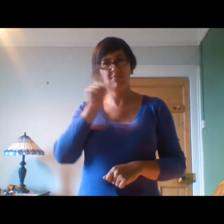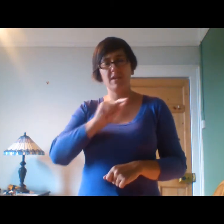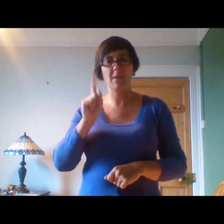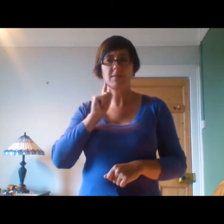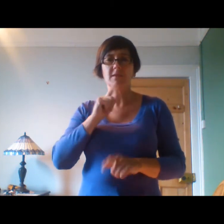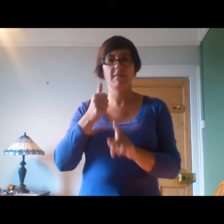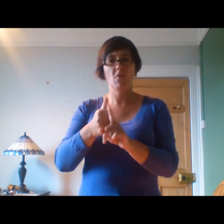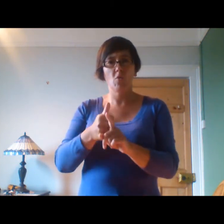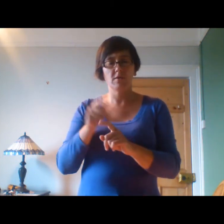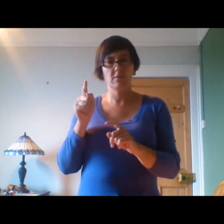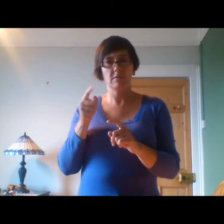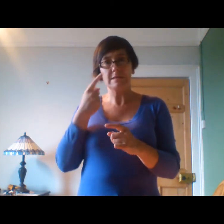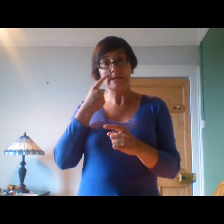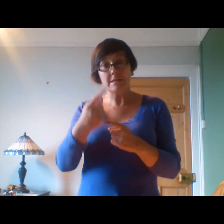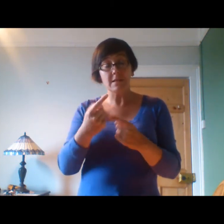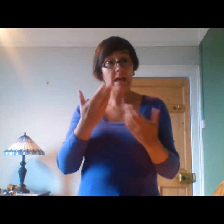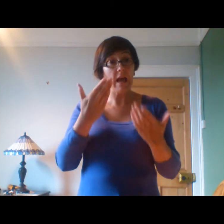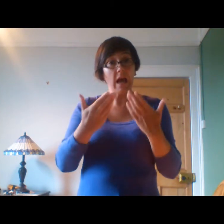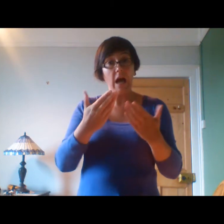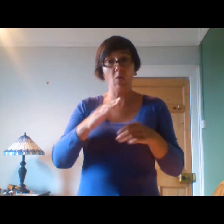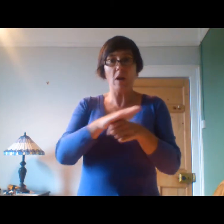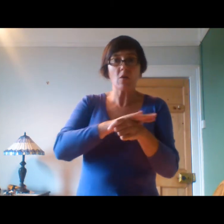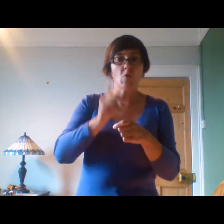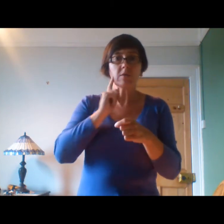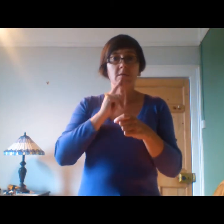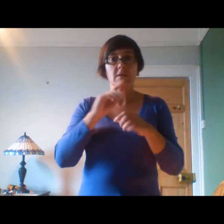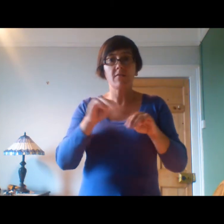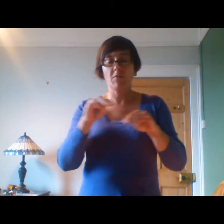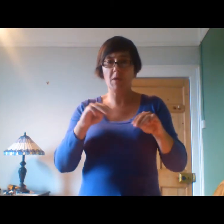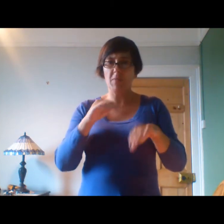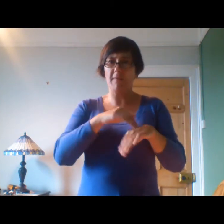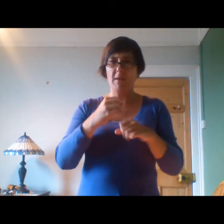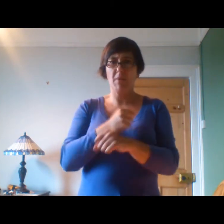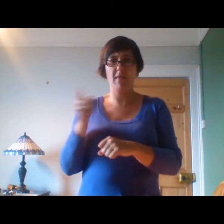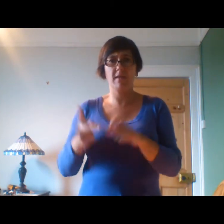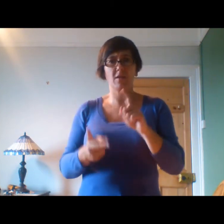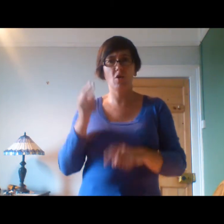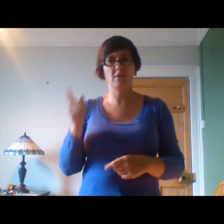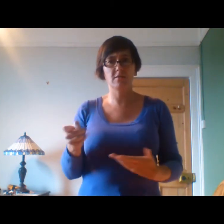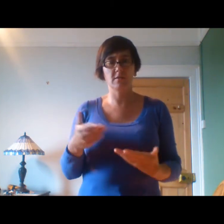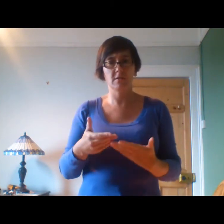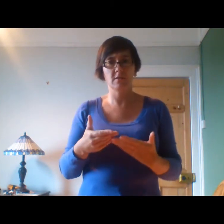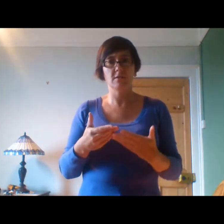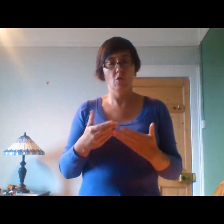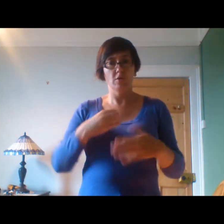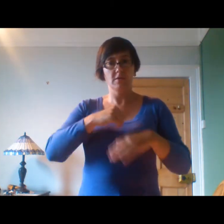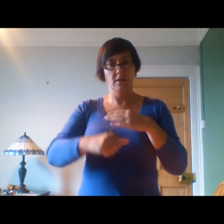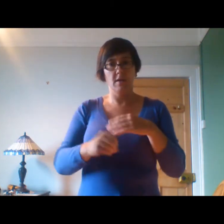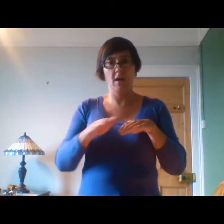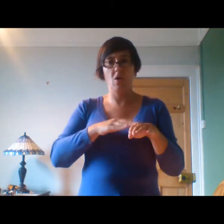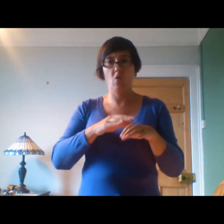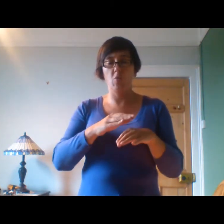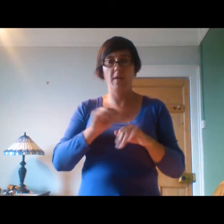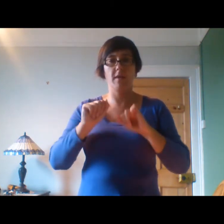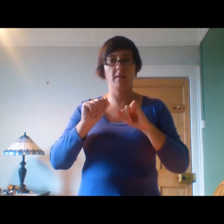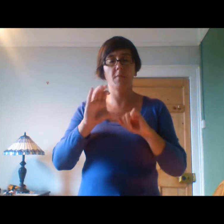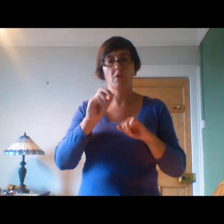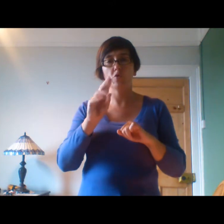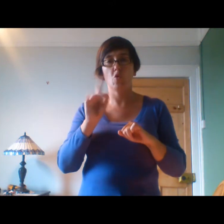how local deaf people are affected by this funding cut. I'm joined from the Cork Deaf Association by their manager, and that's Gerrie